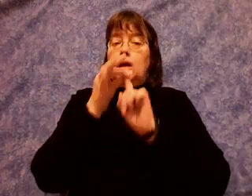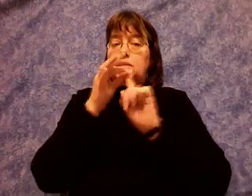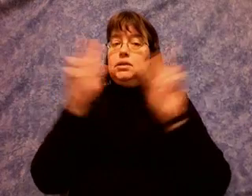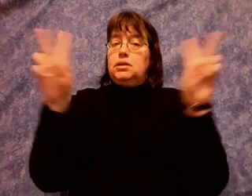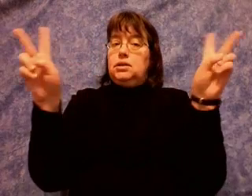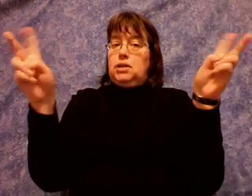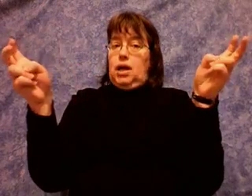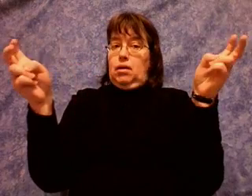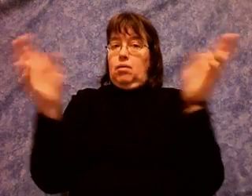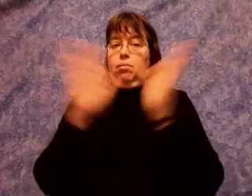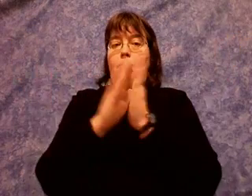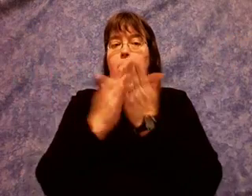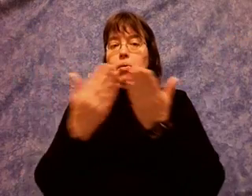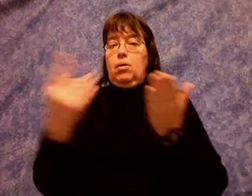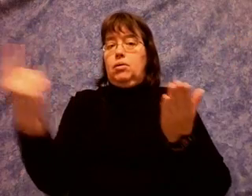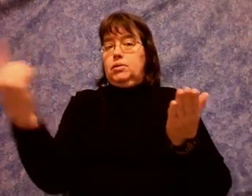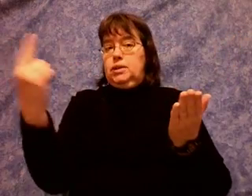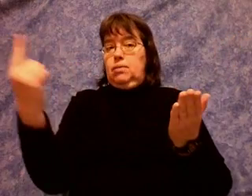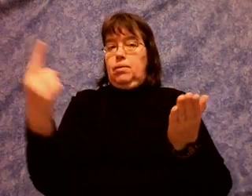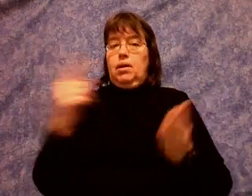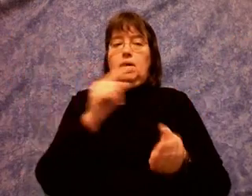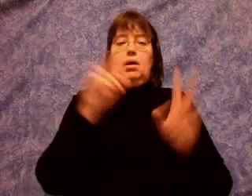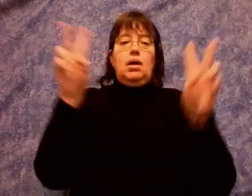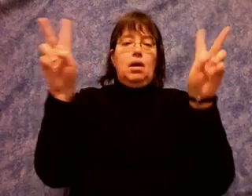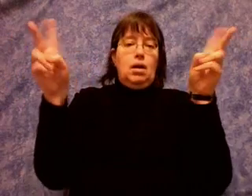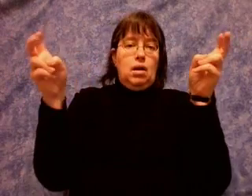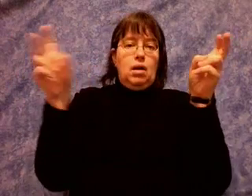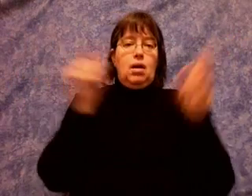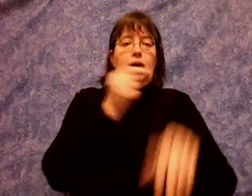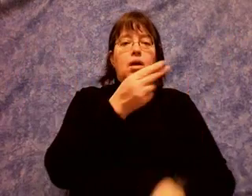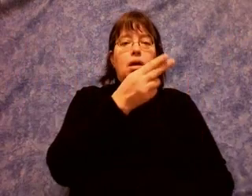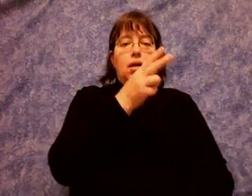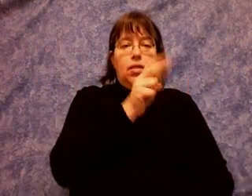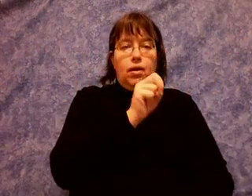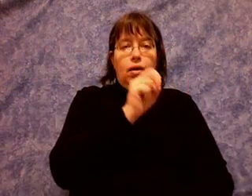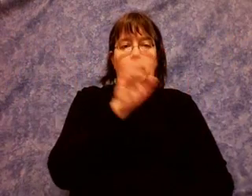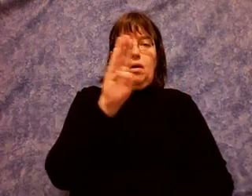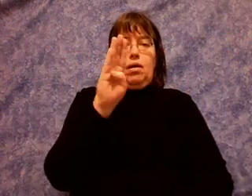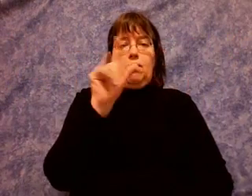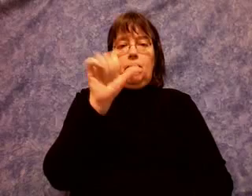You can move it out, you keep it in the same location unless you're spelling a title.